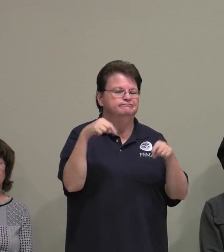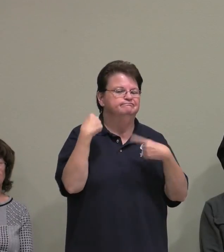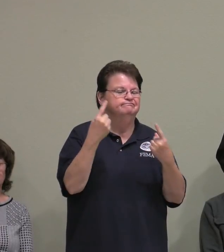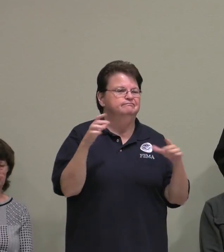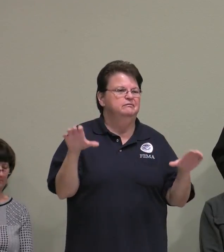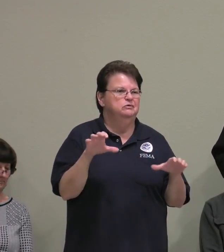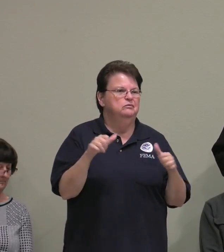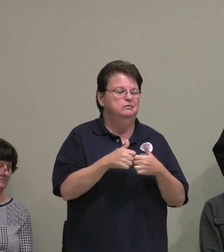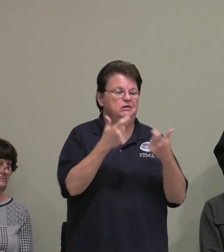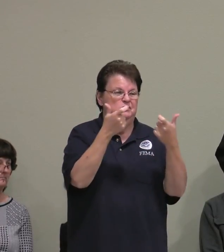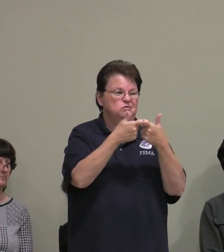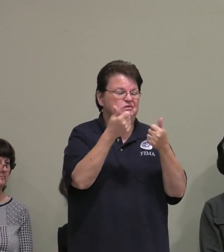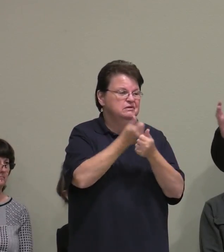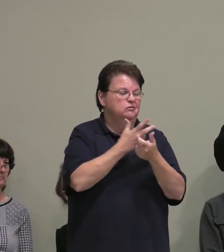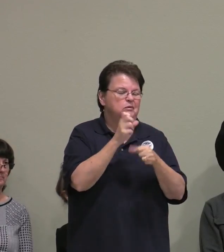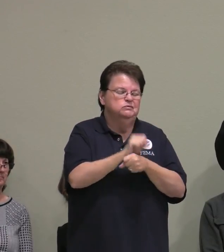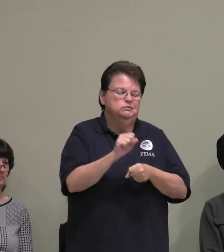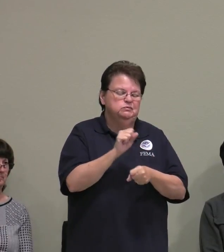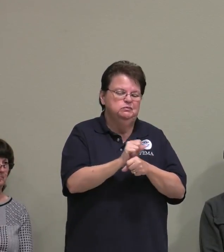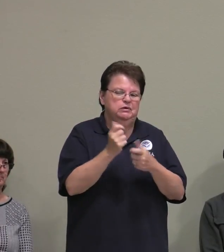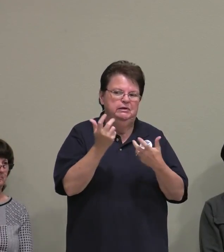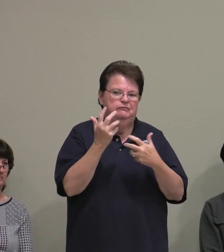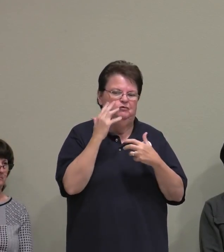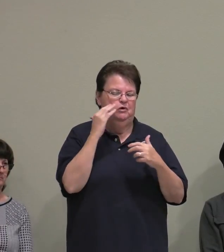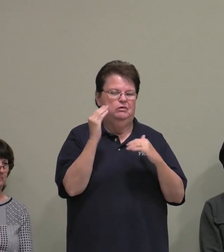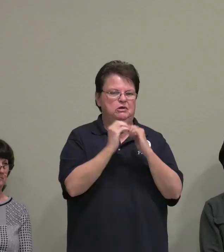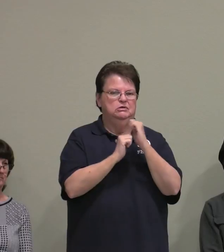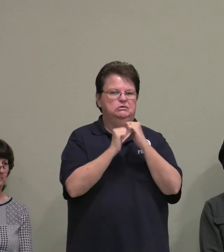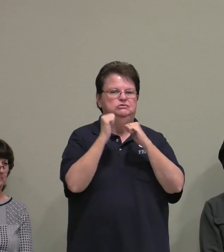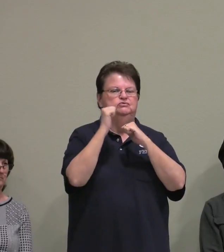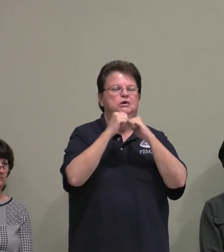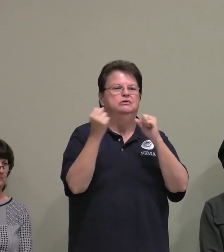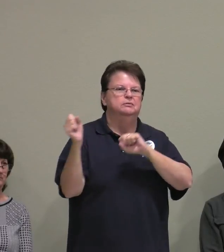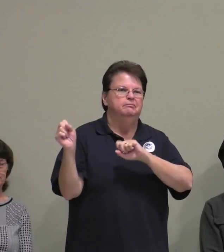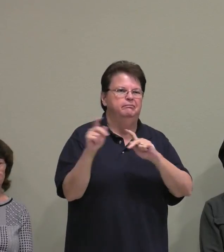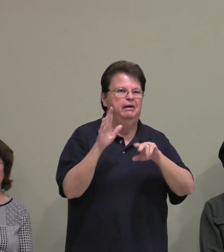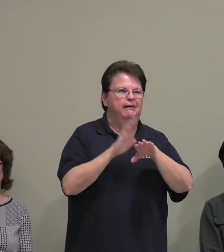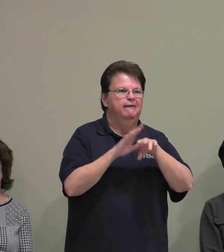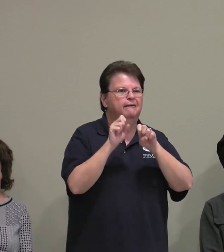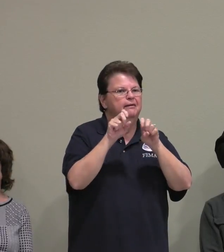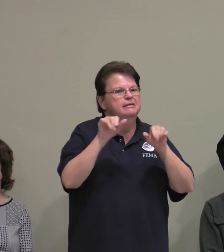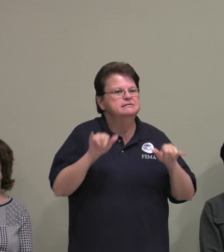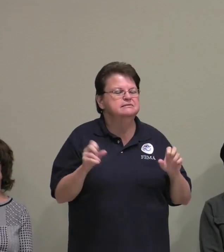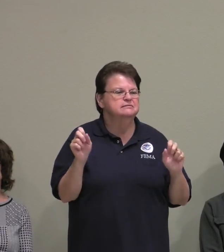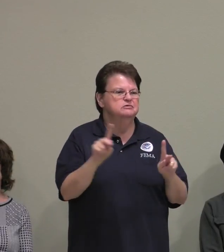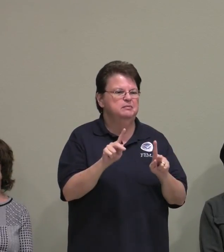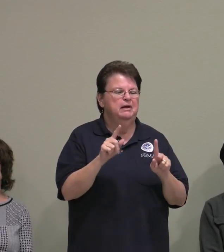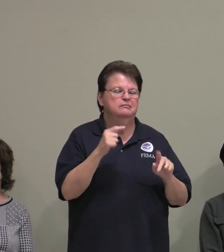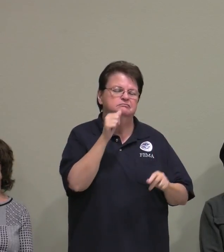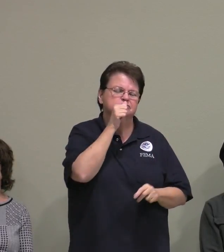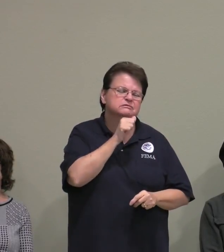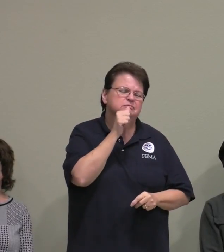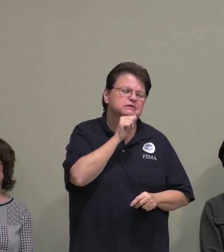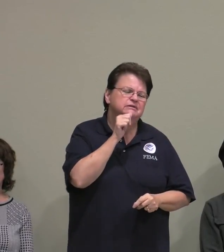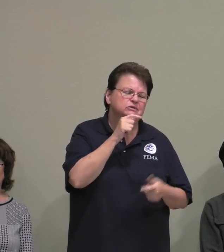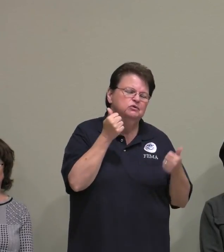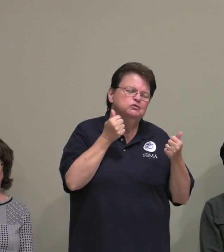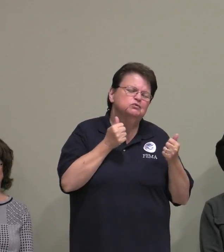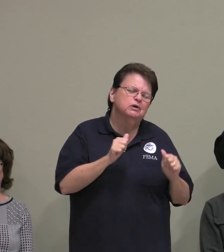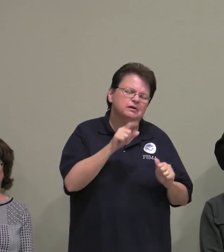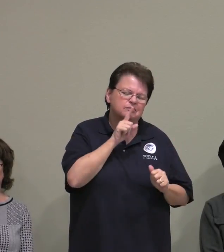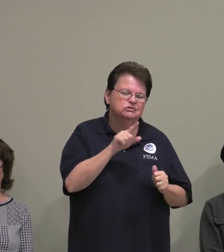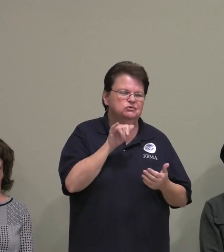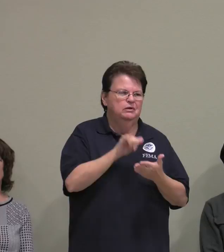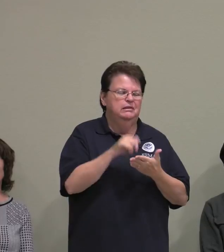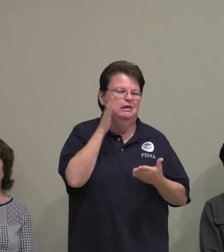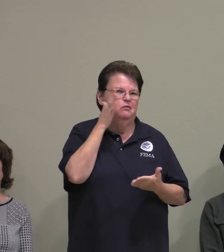But the utilities and everybody who's working hard to bring the infrastructure back up online. So please be patient with that because they're trying to make sure